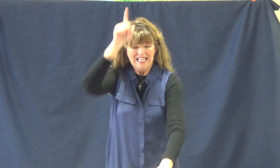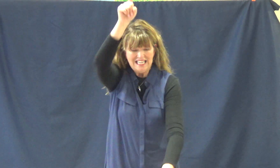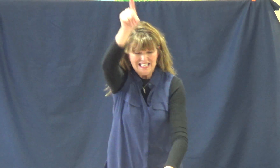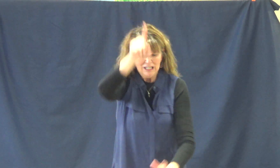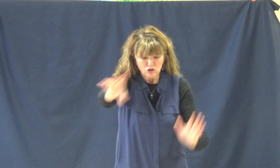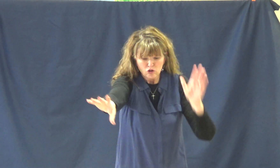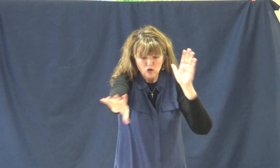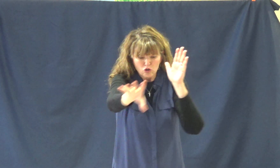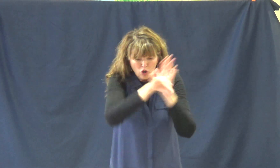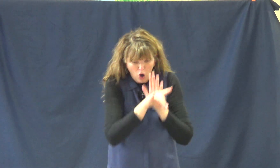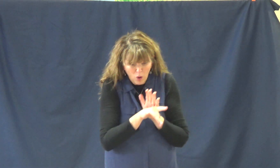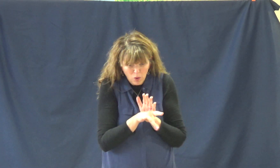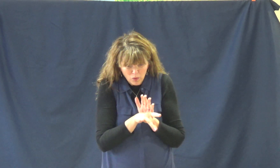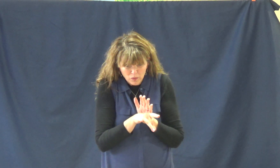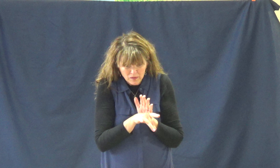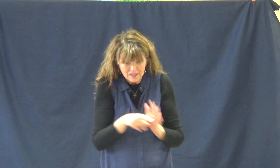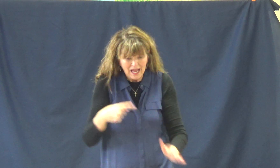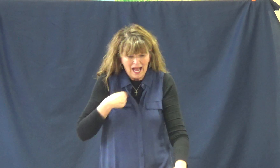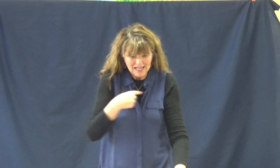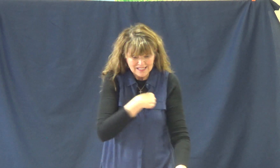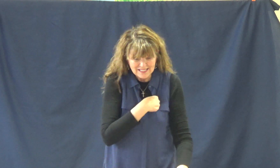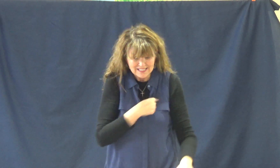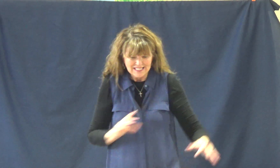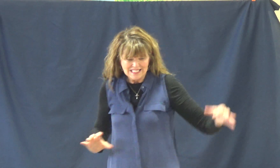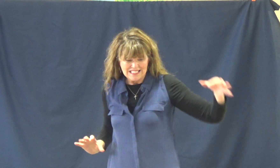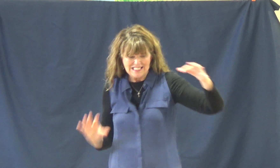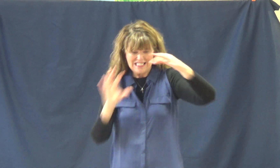Christ. For he chose us in him